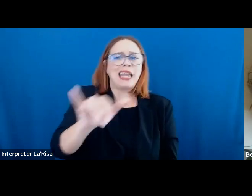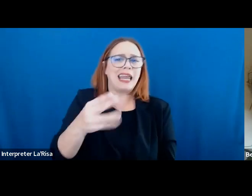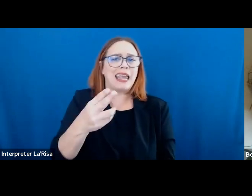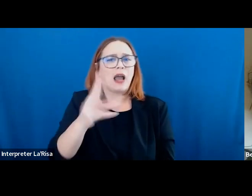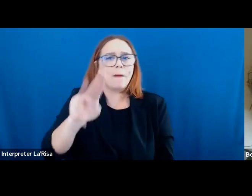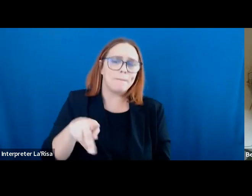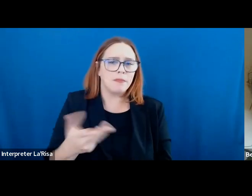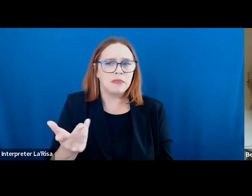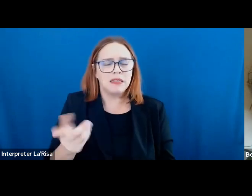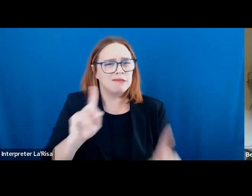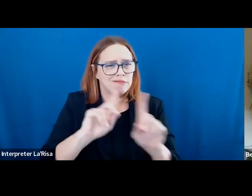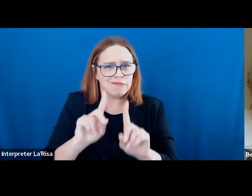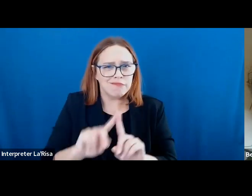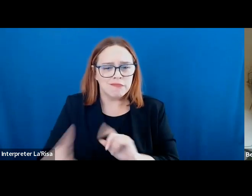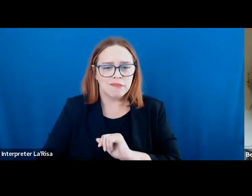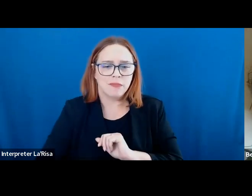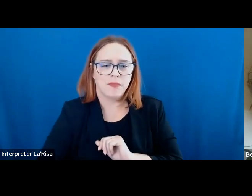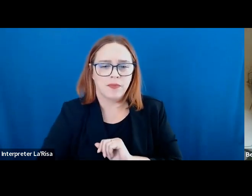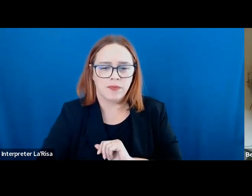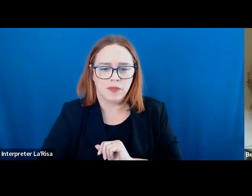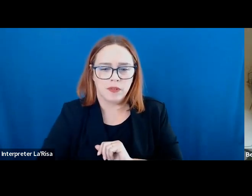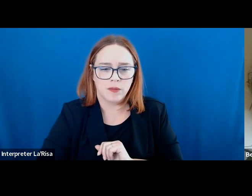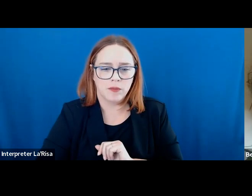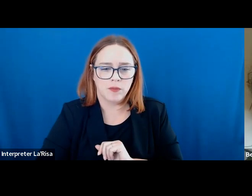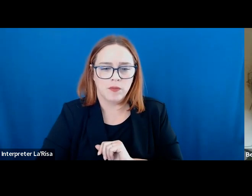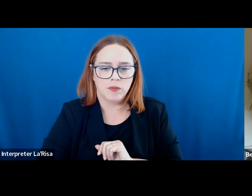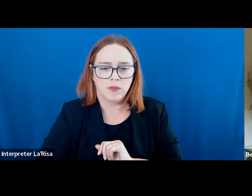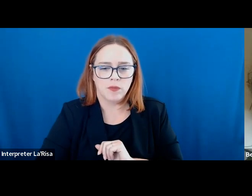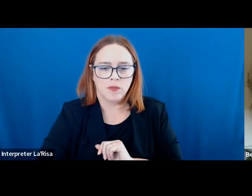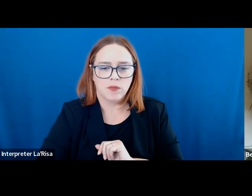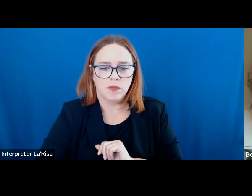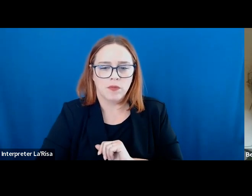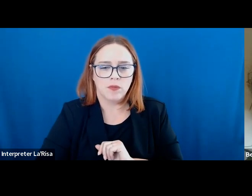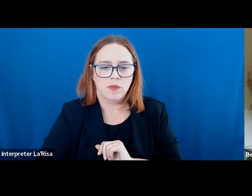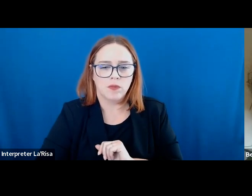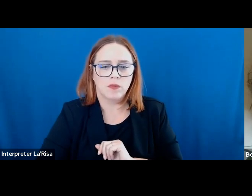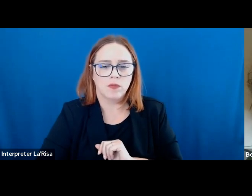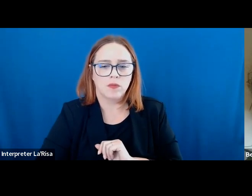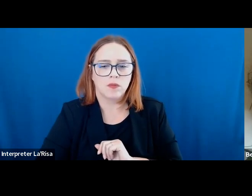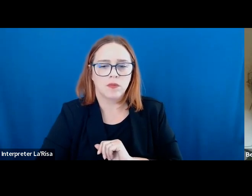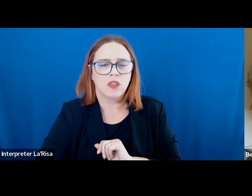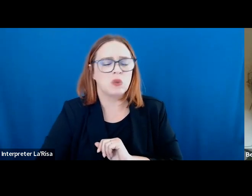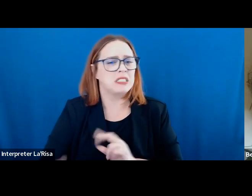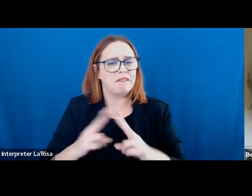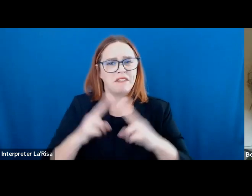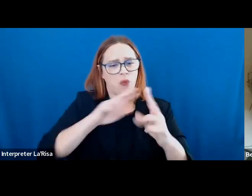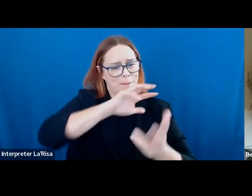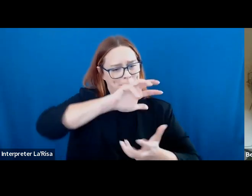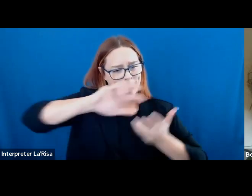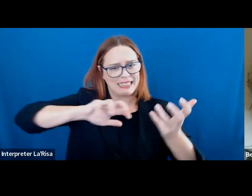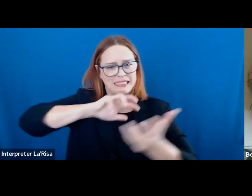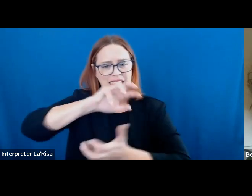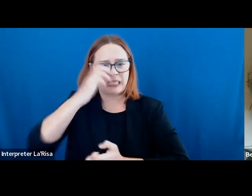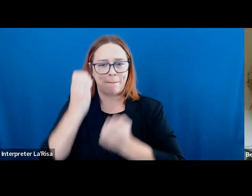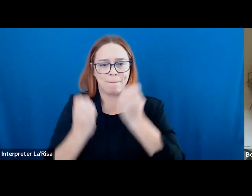It was very mixed motions. And then once I married my husband, as I said, he